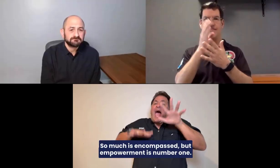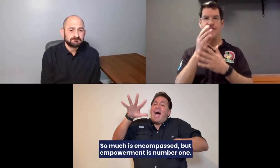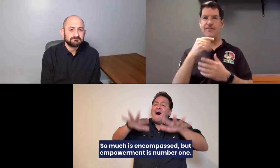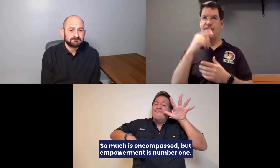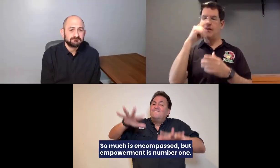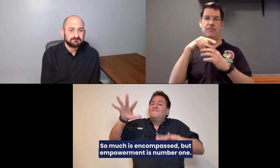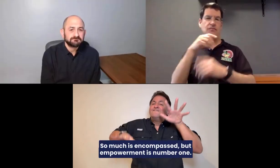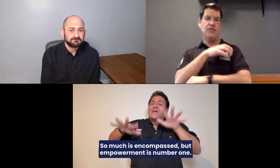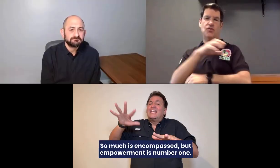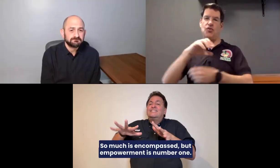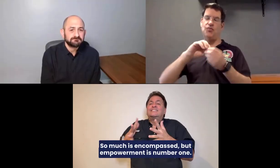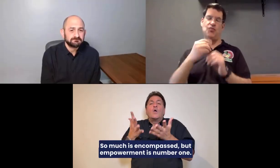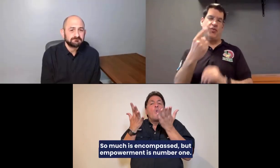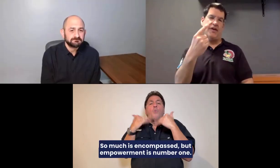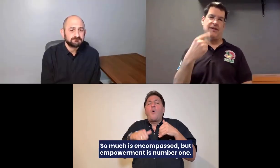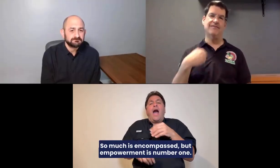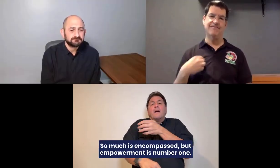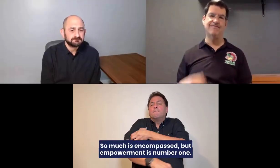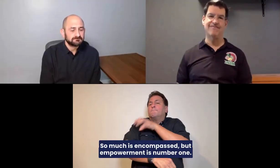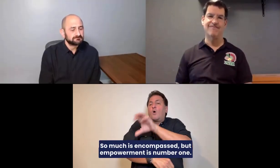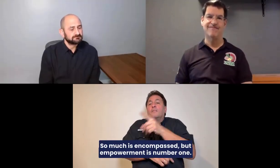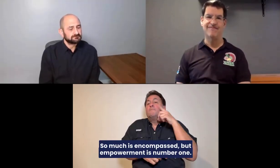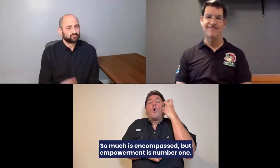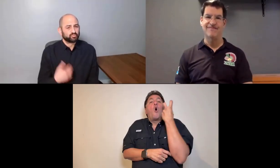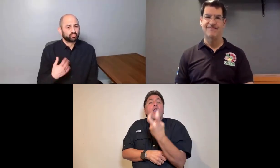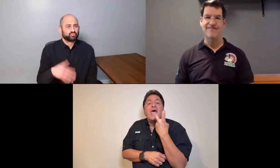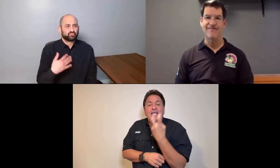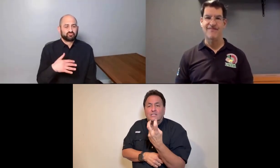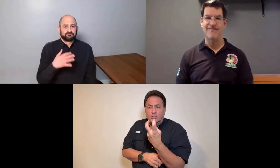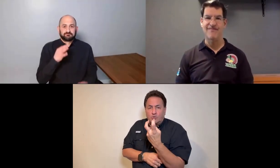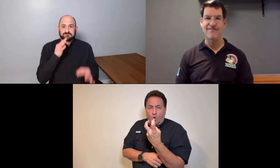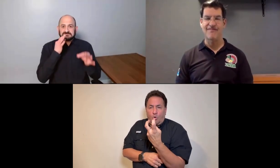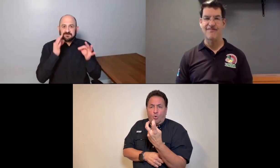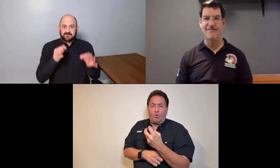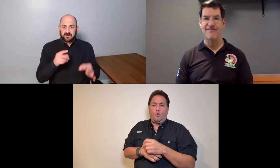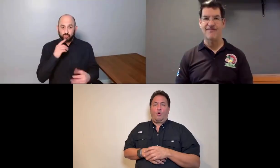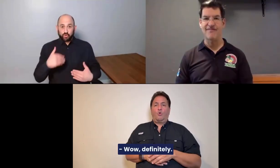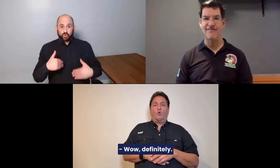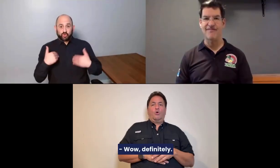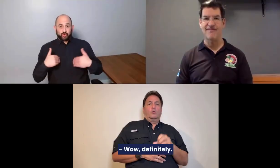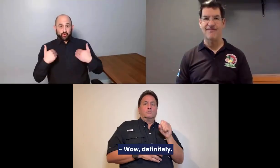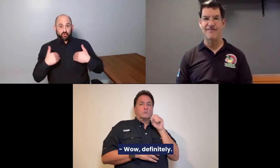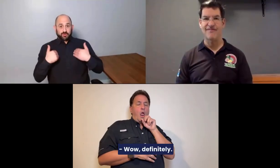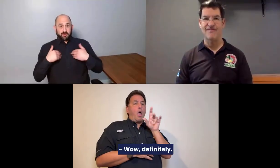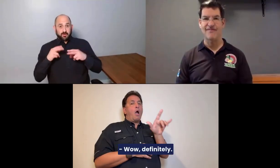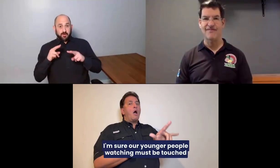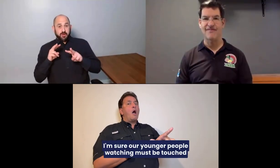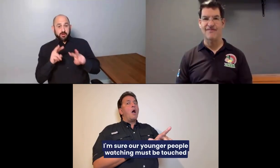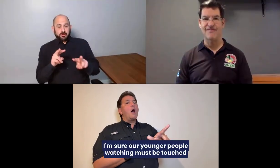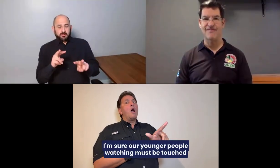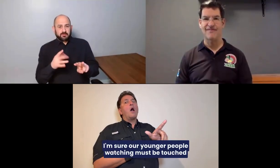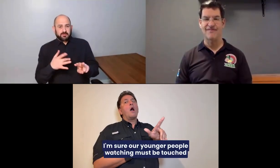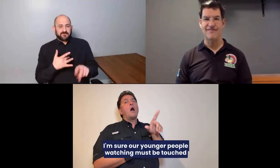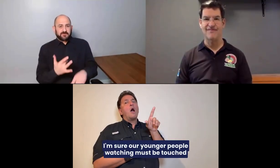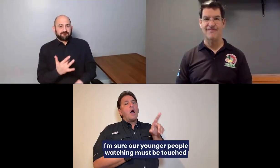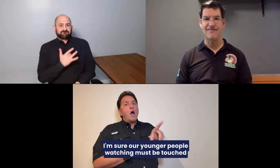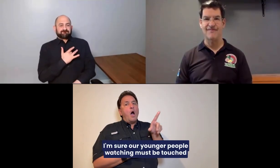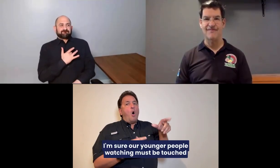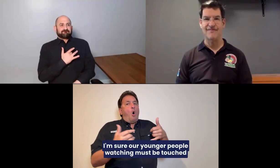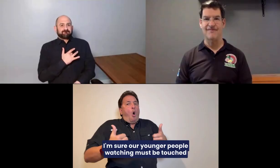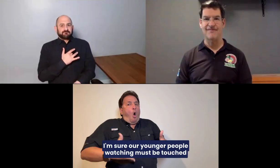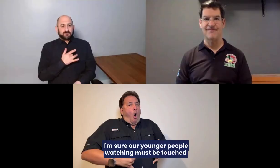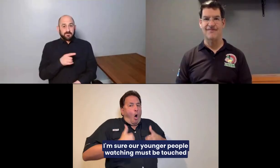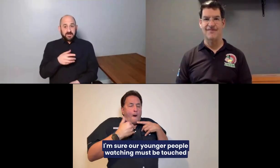much is encompassed, but empowerment is number one. Wow, definitely. I'm sure our younger